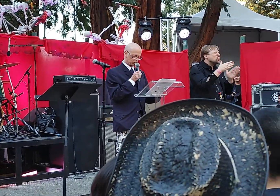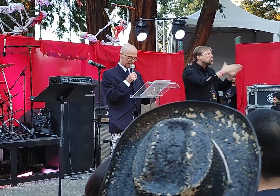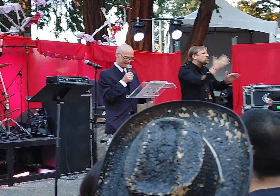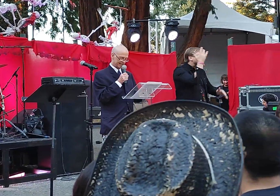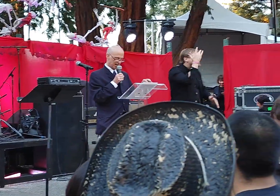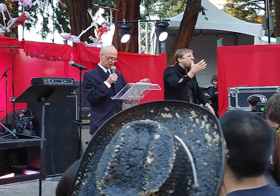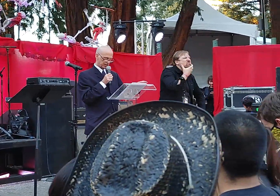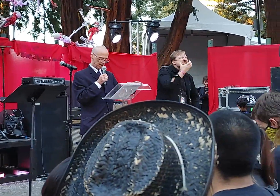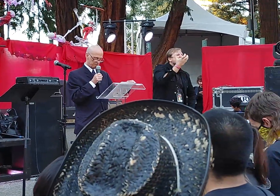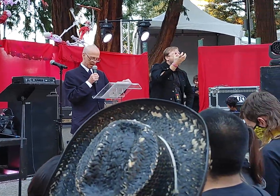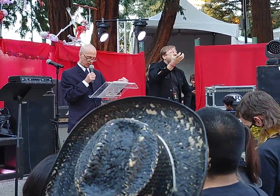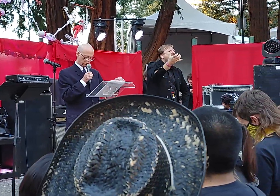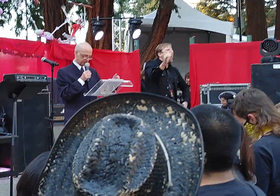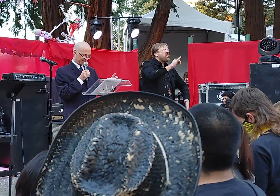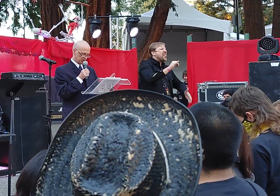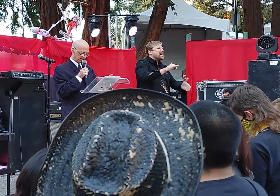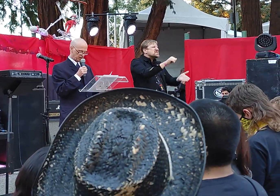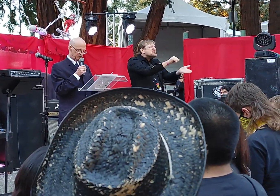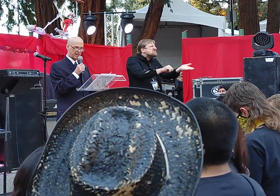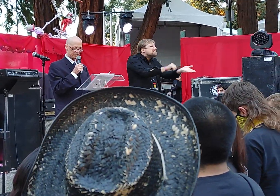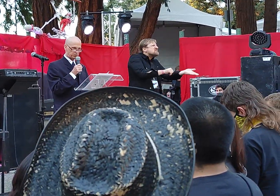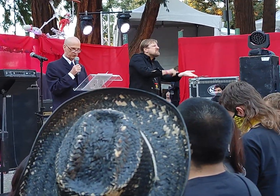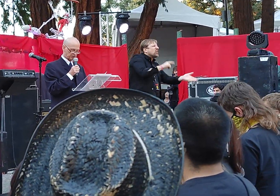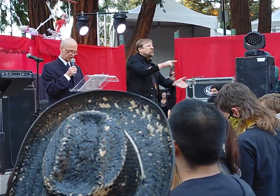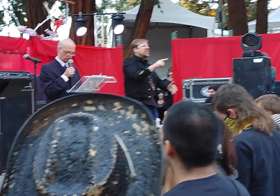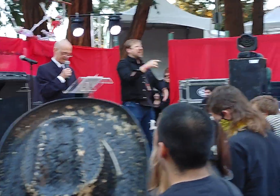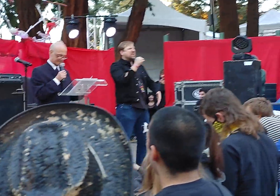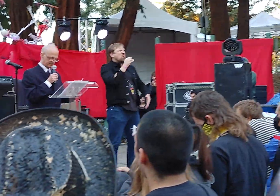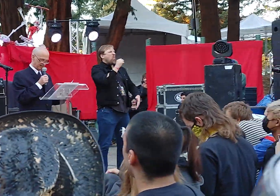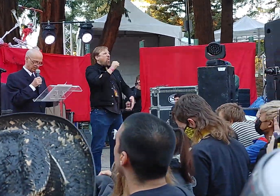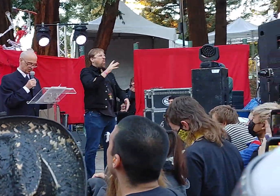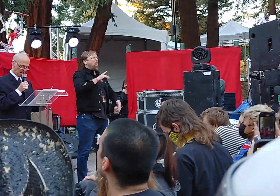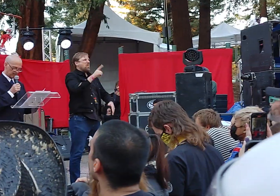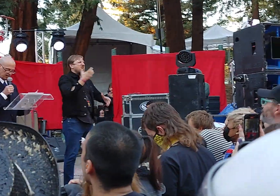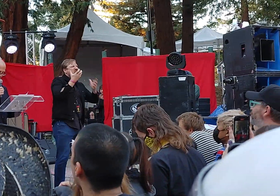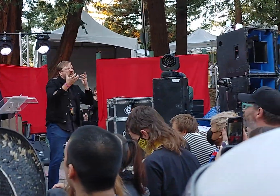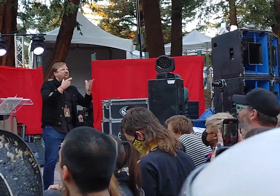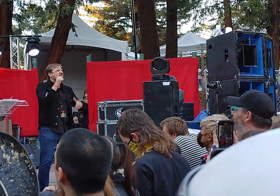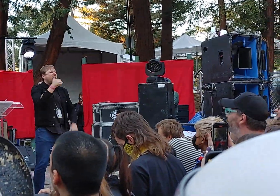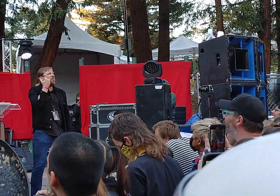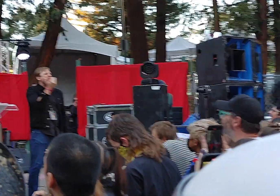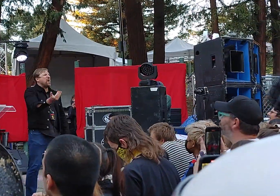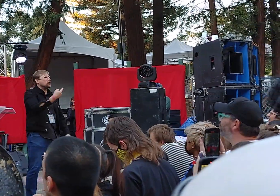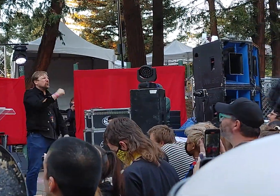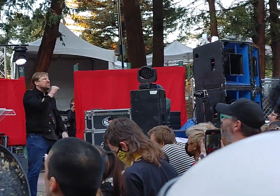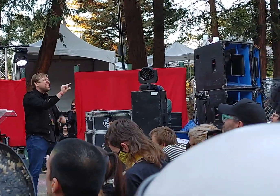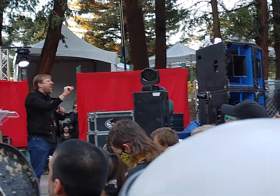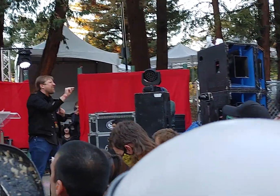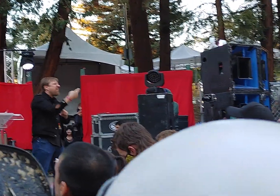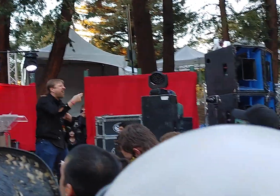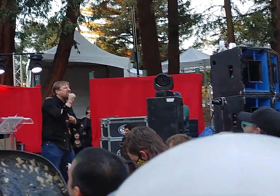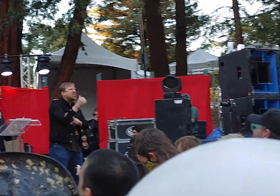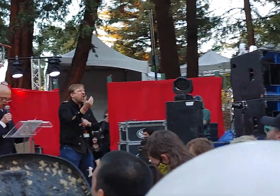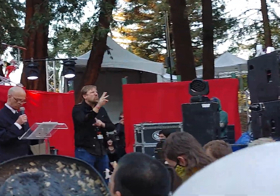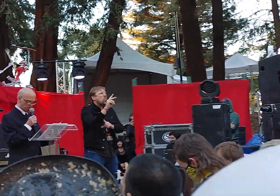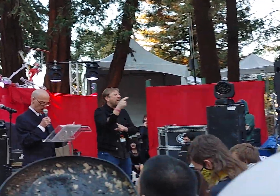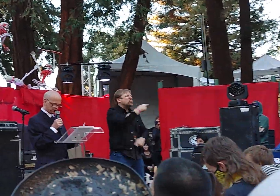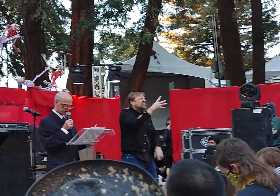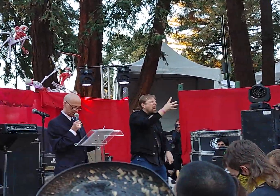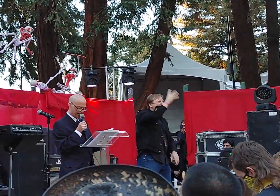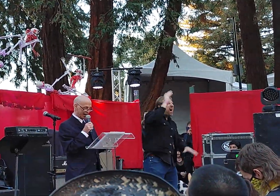the mutilated. She's an unmellow senior in your face with disgrace. She's not goth. She's not new wave. She's a punk